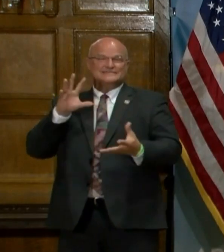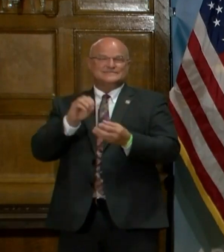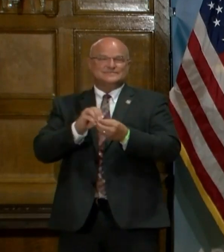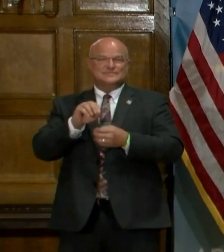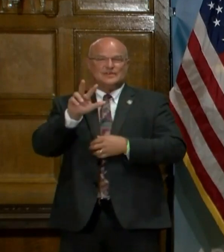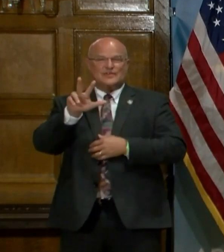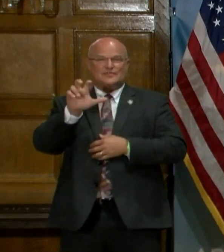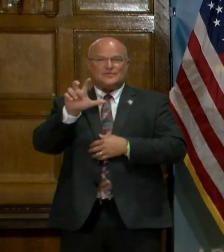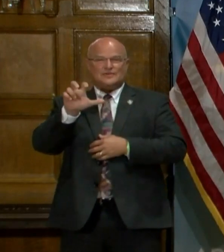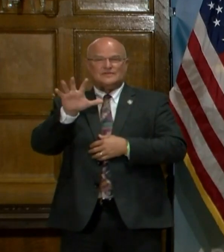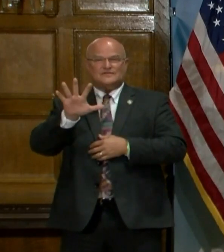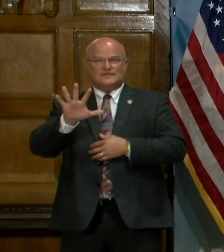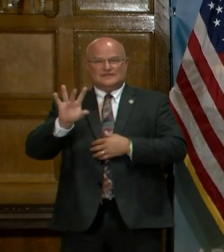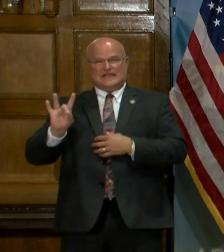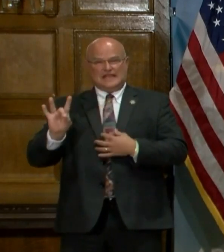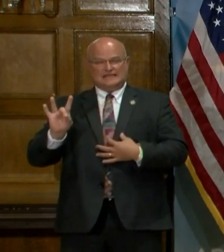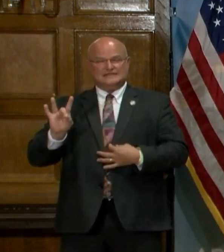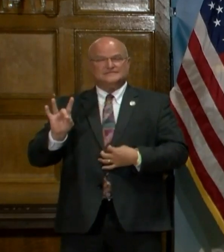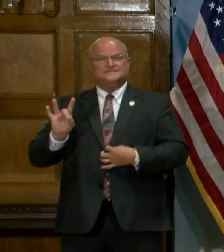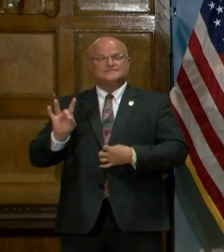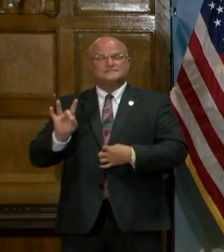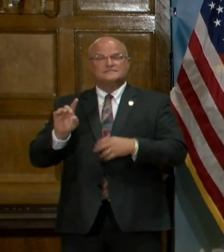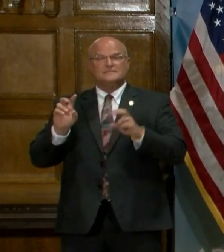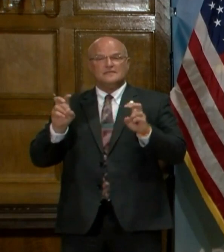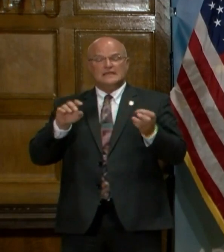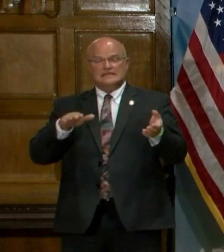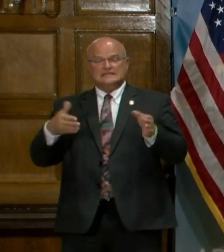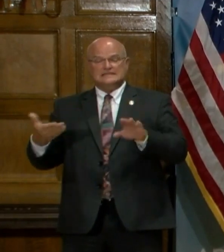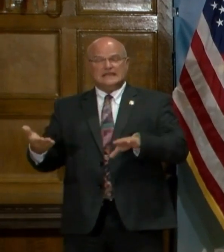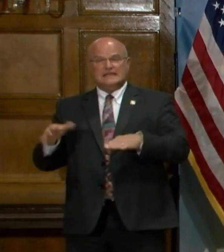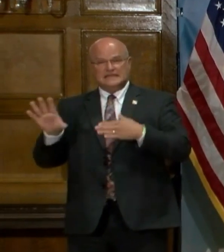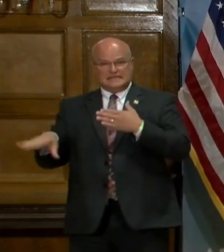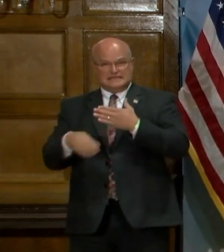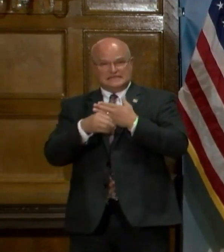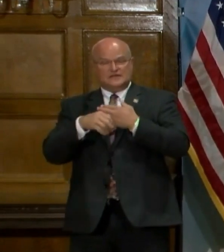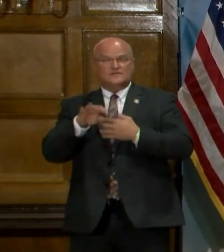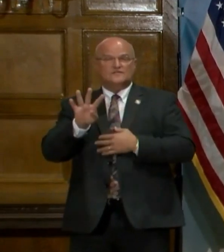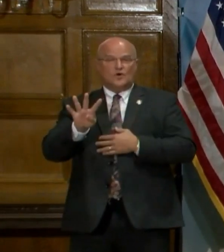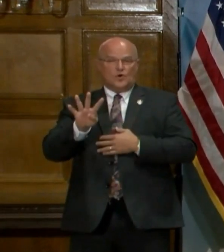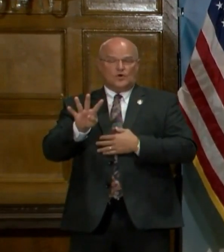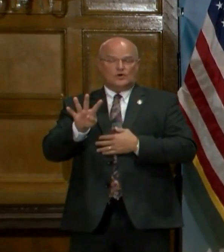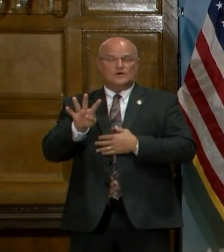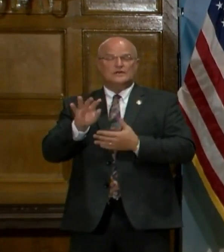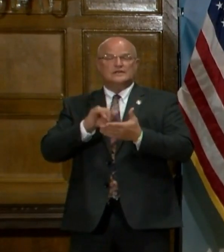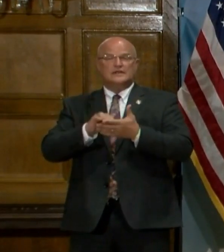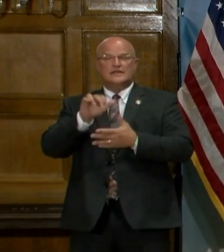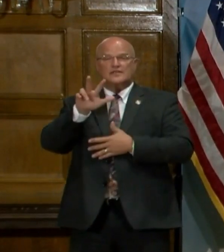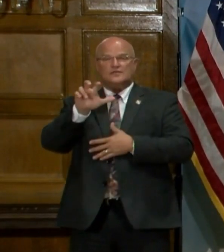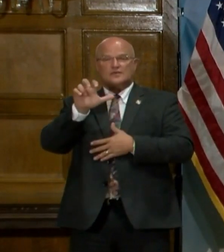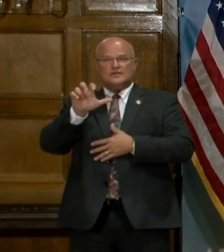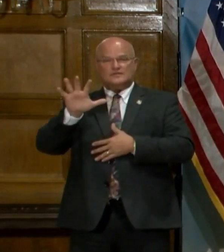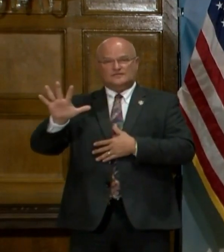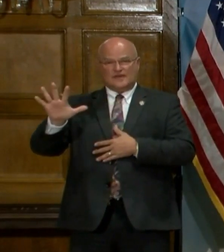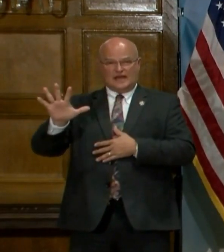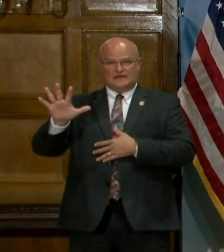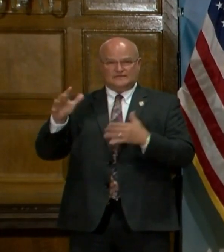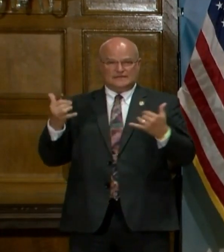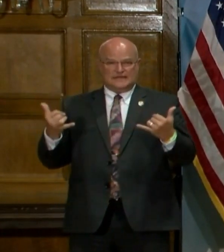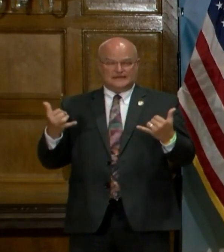down to 358. In terms of deaths, we had an increase of 4 that brings it to